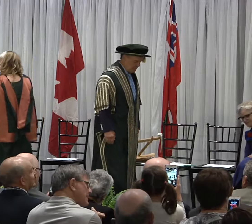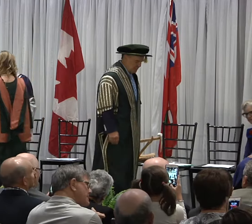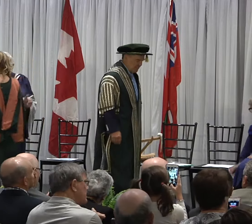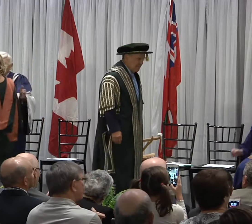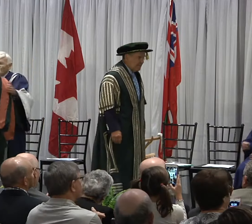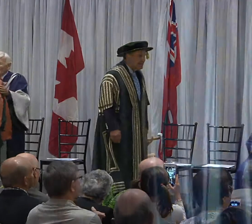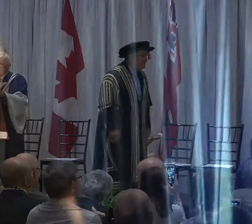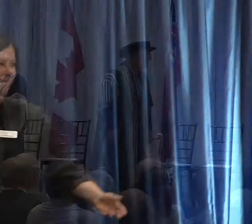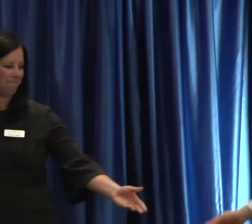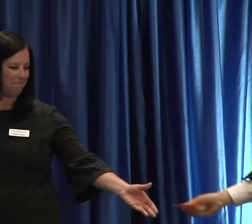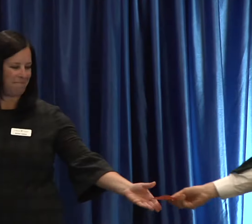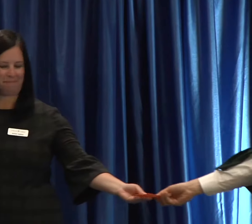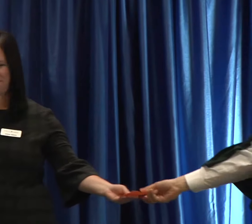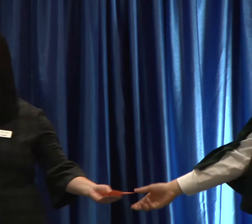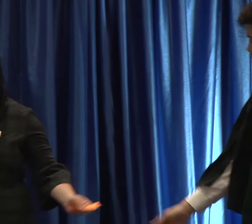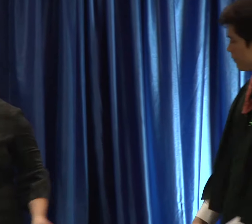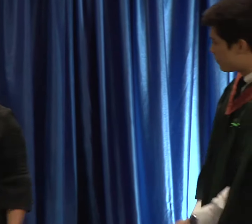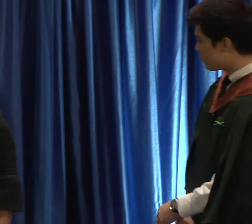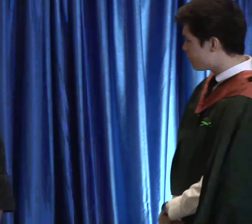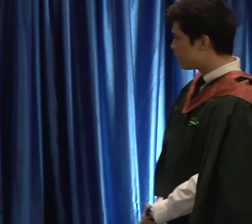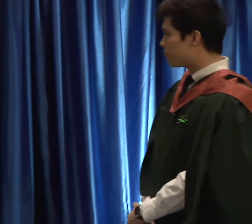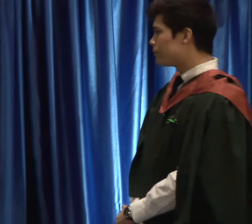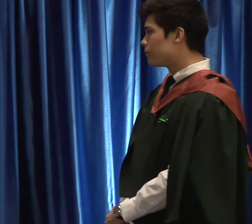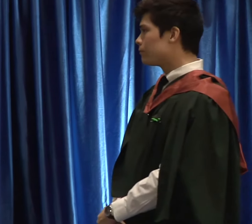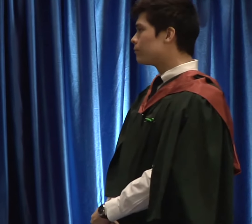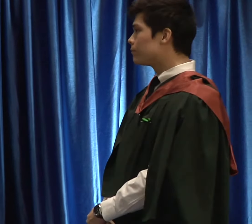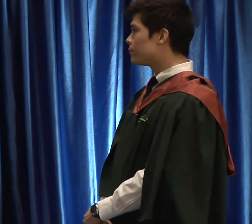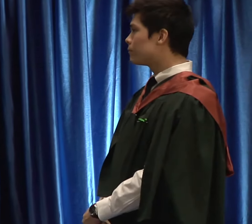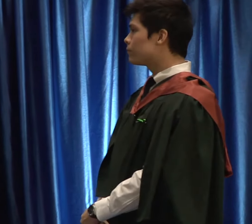Kitty Lynn Erickson.